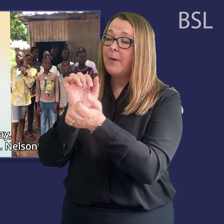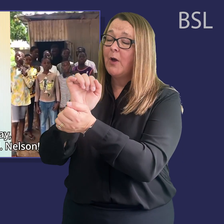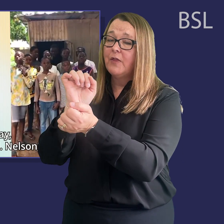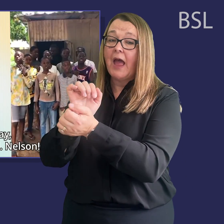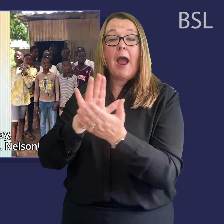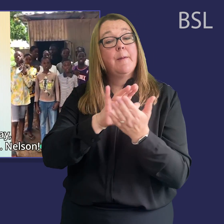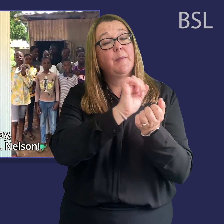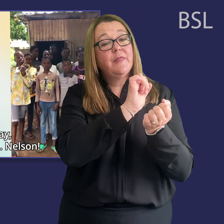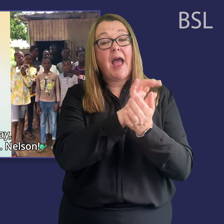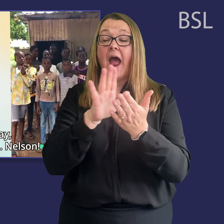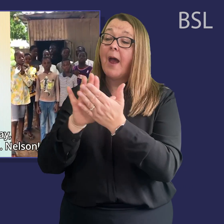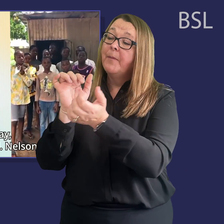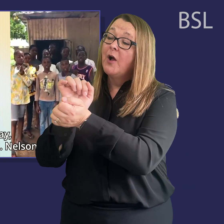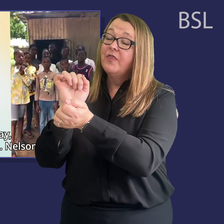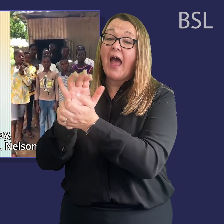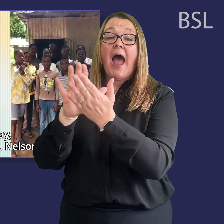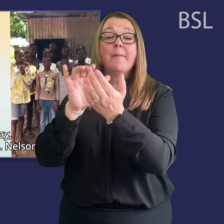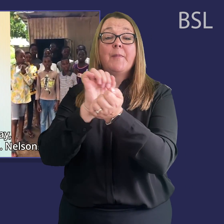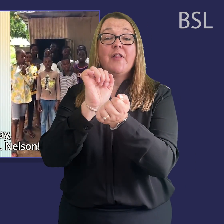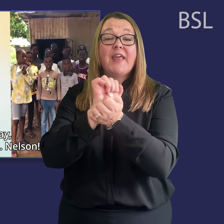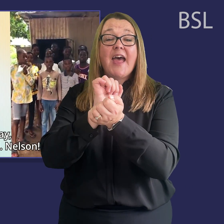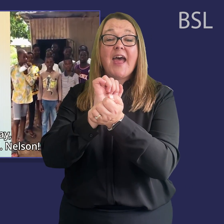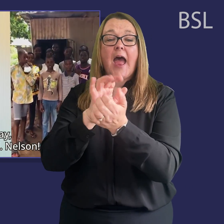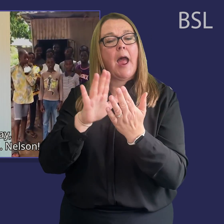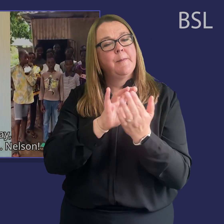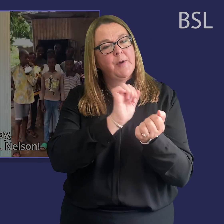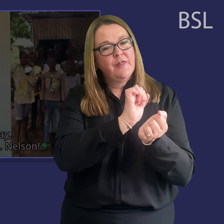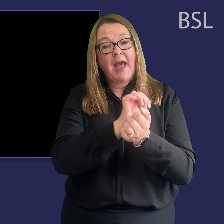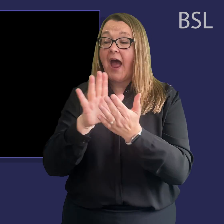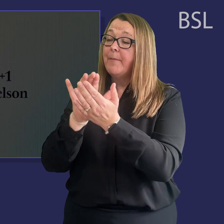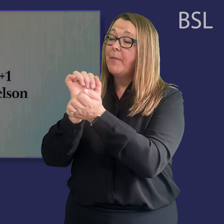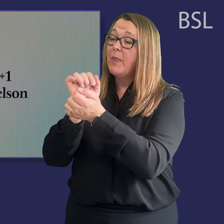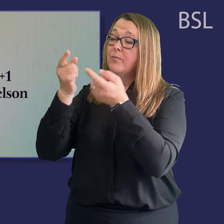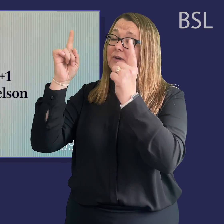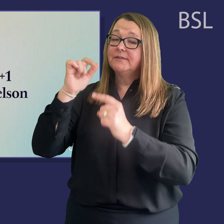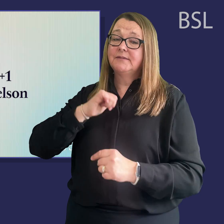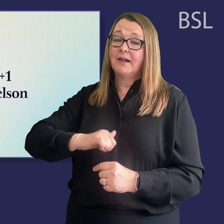Happy birthday, President Nelson and Nelson.